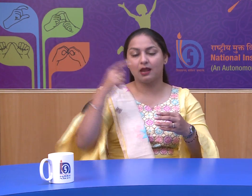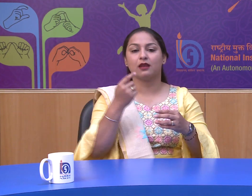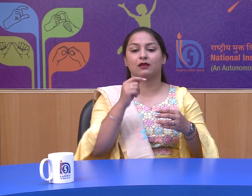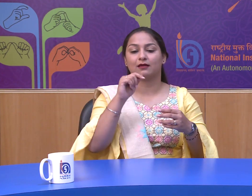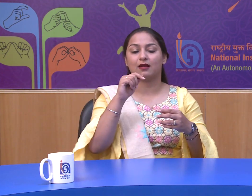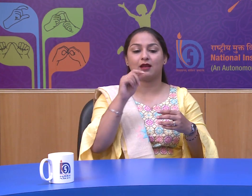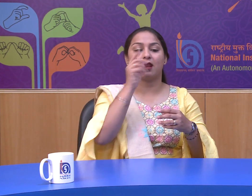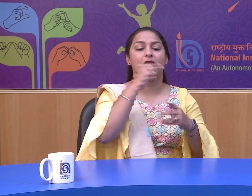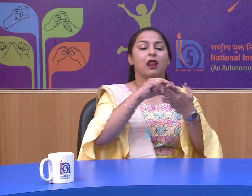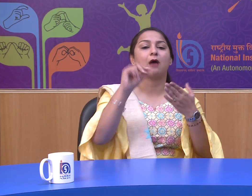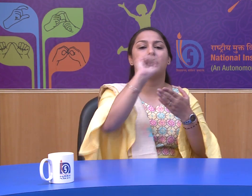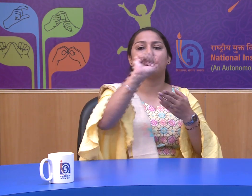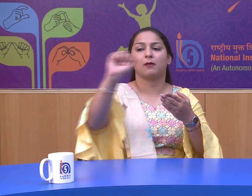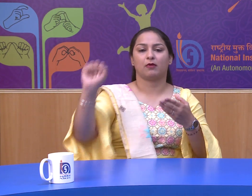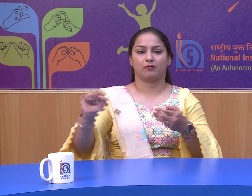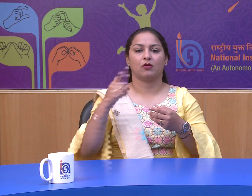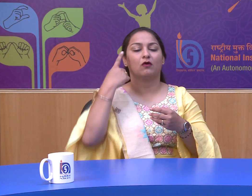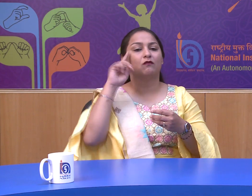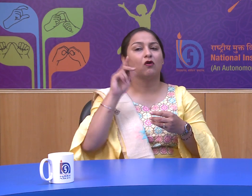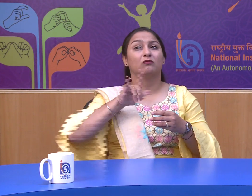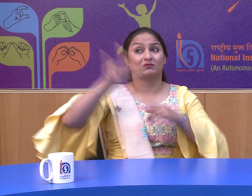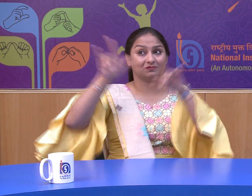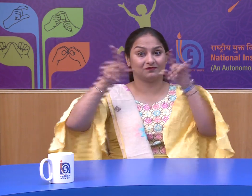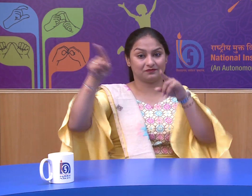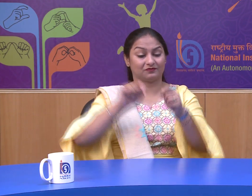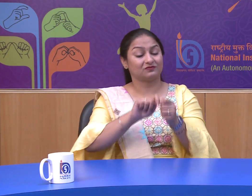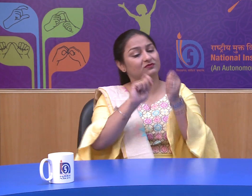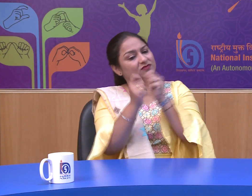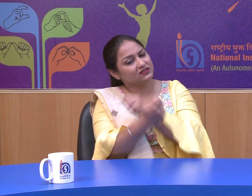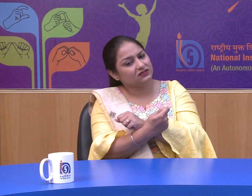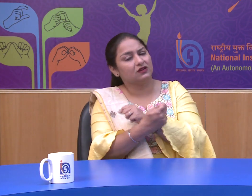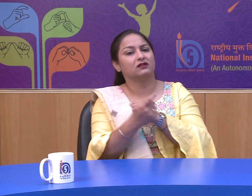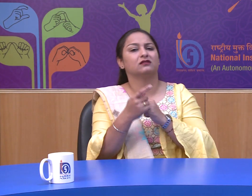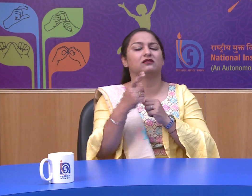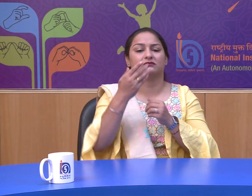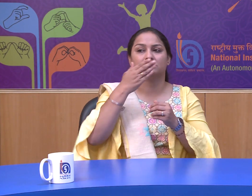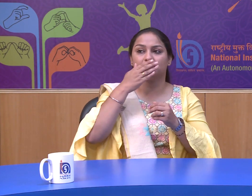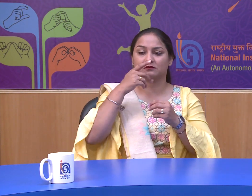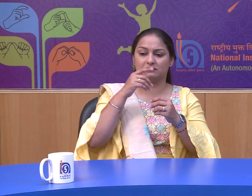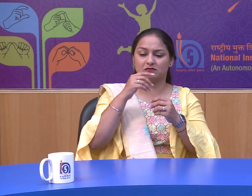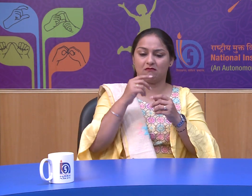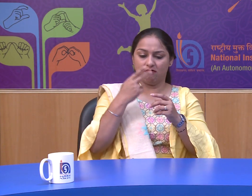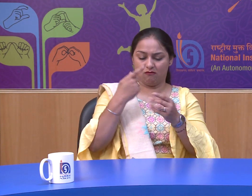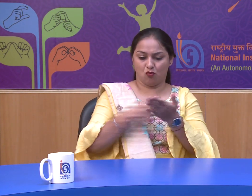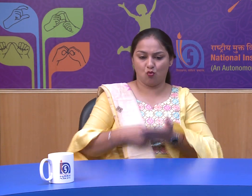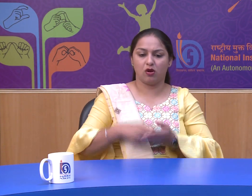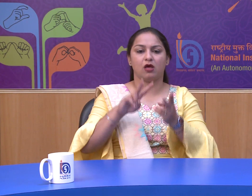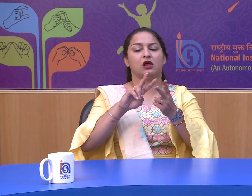Some foreign rulers also turned into Buddhism, as this